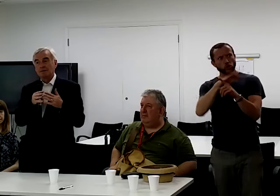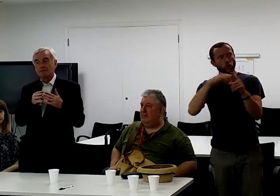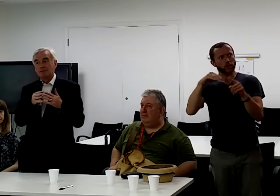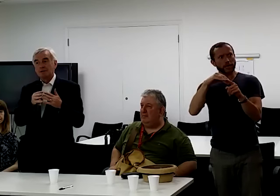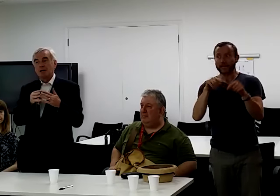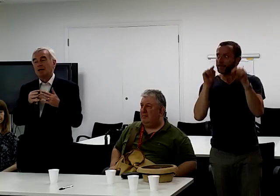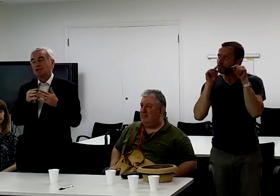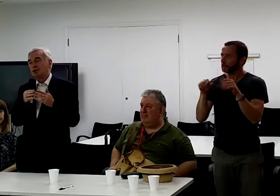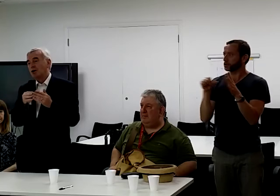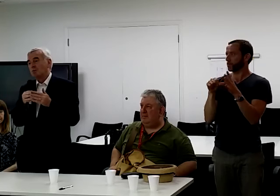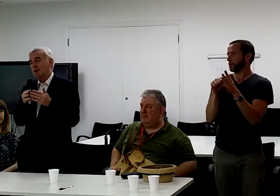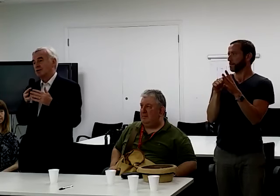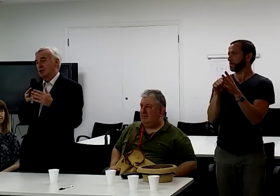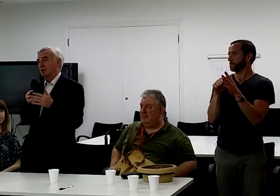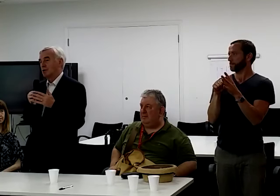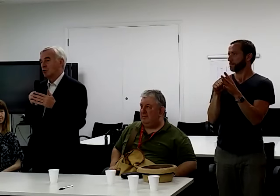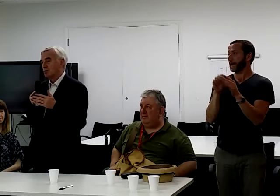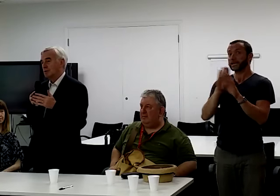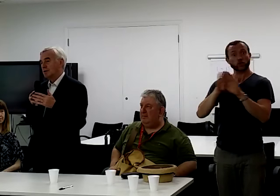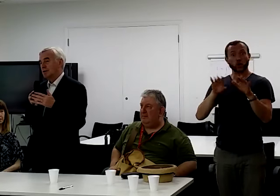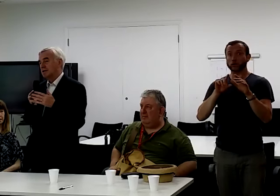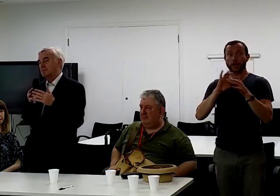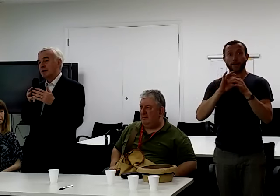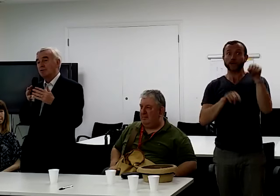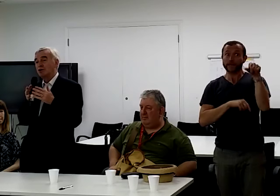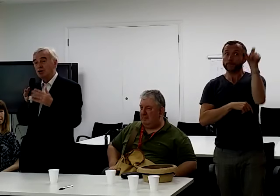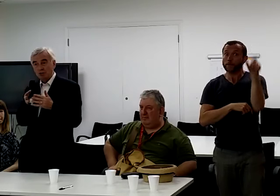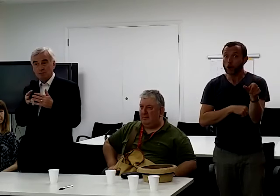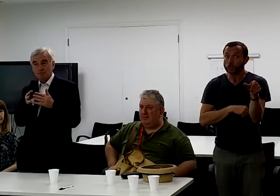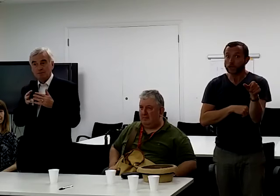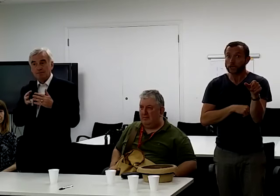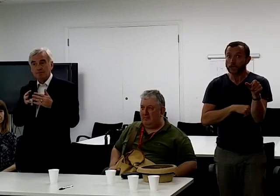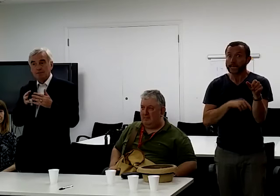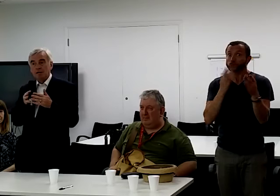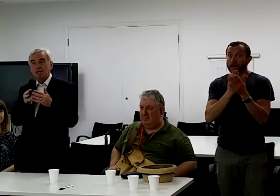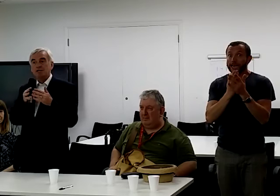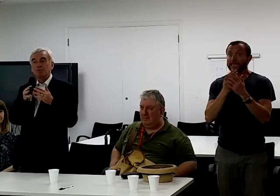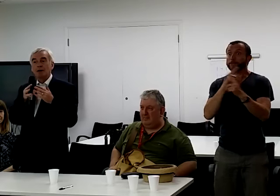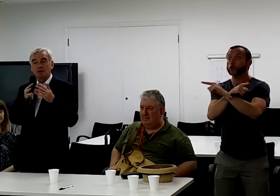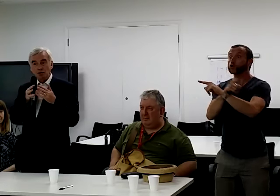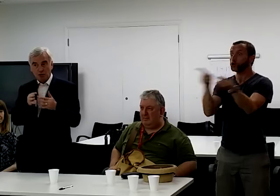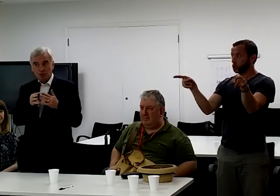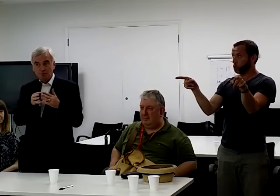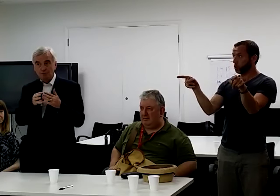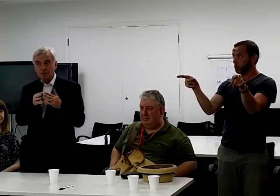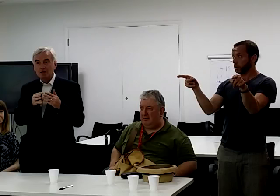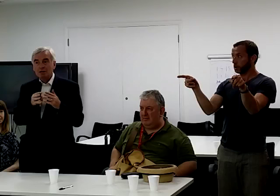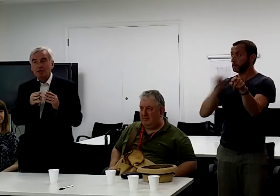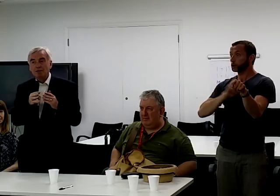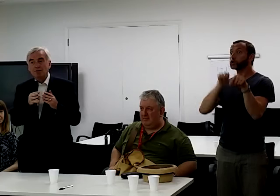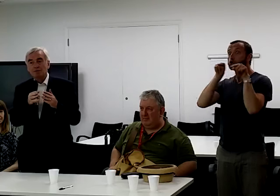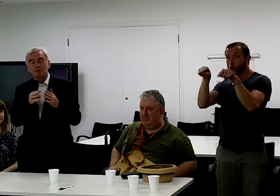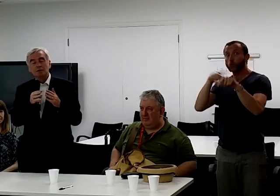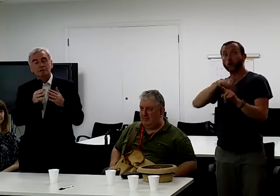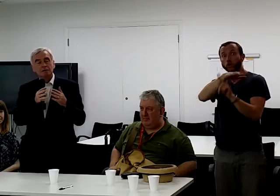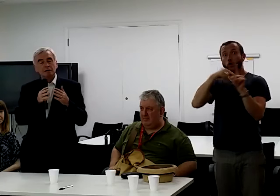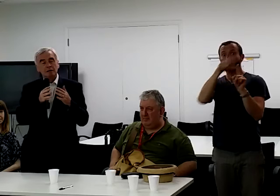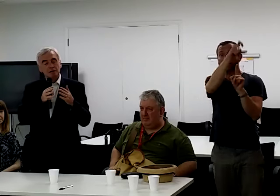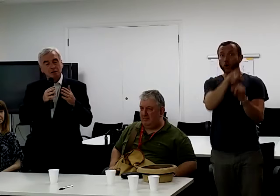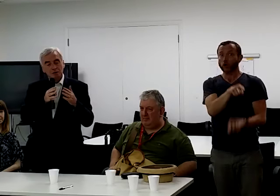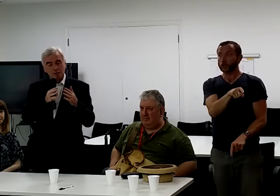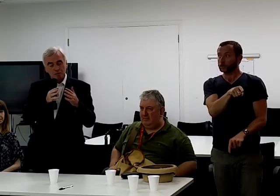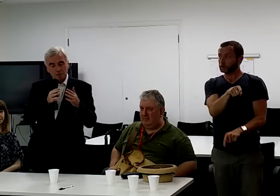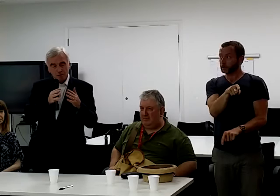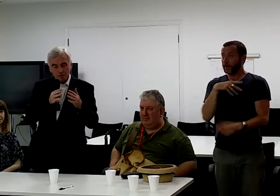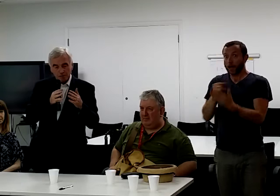this is all about. And it's not about Jeremy Corbyn, it's about you. That's right. It's about you. That's right.